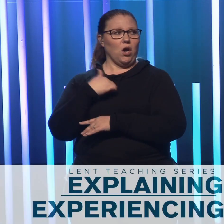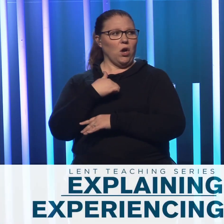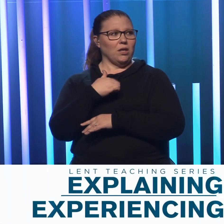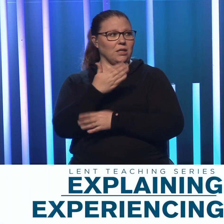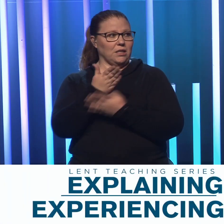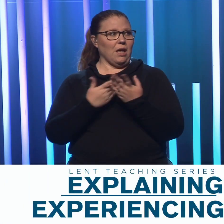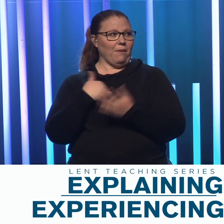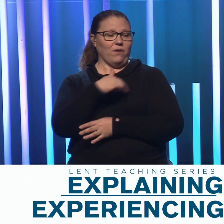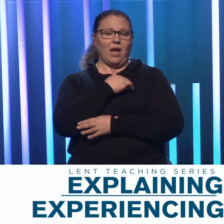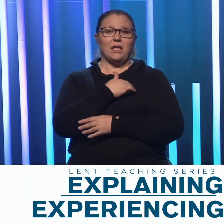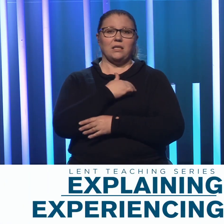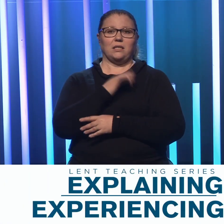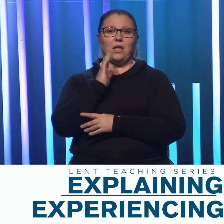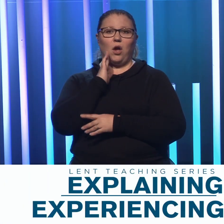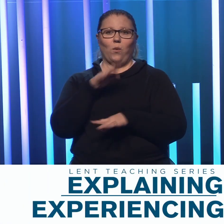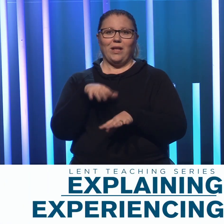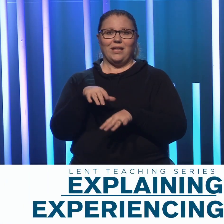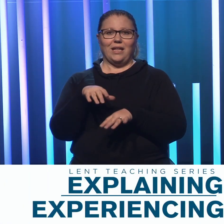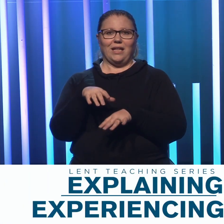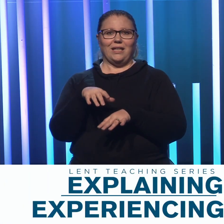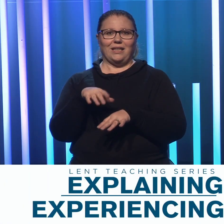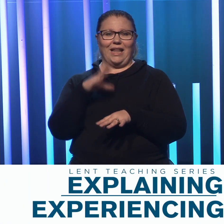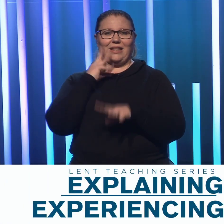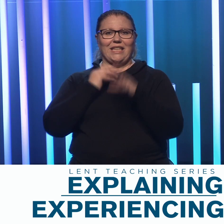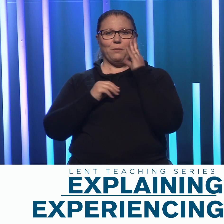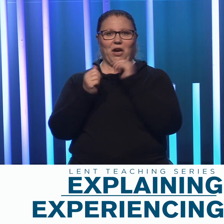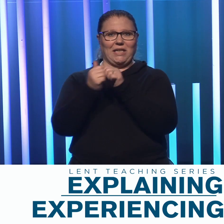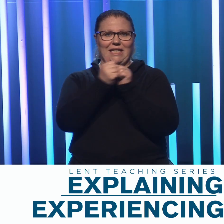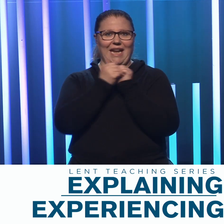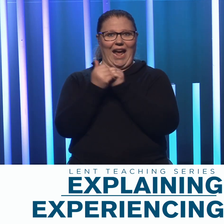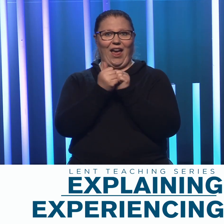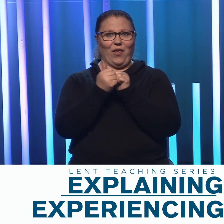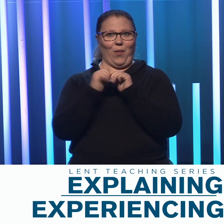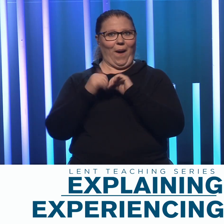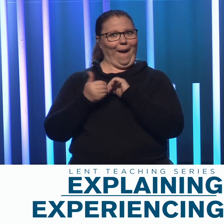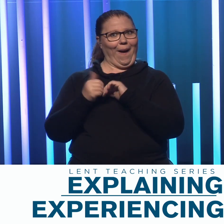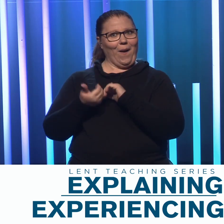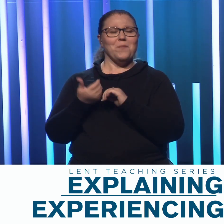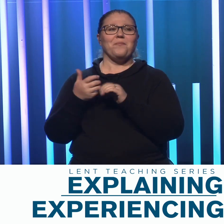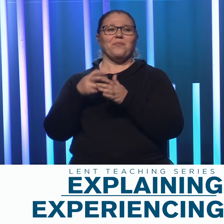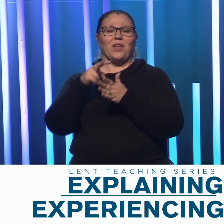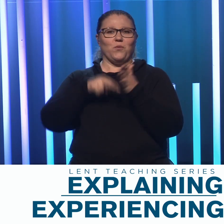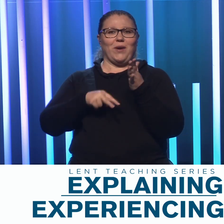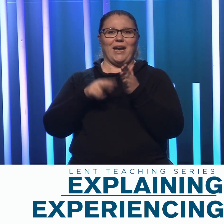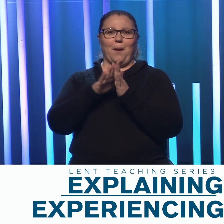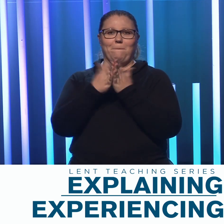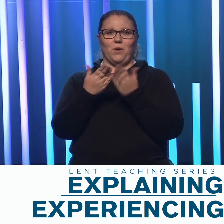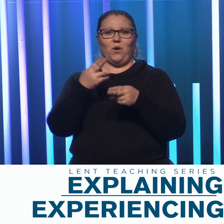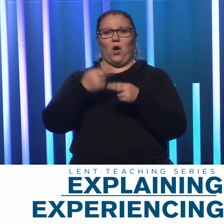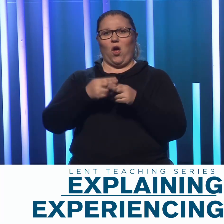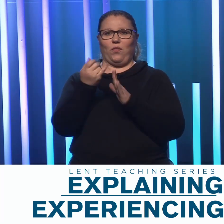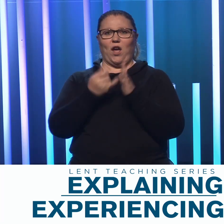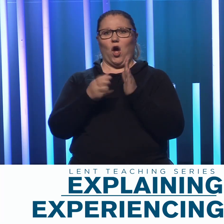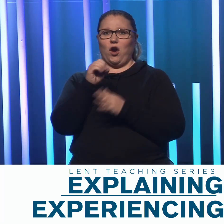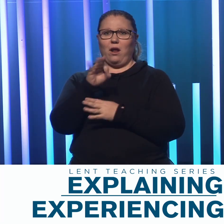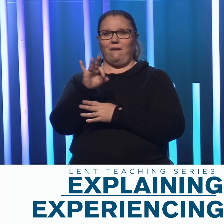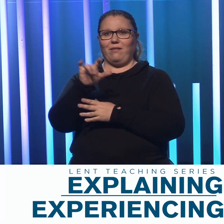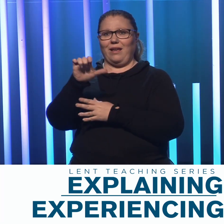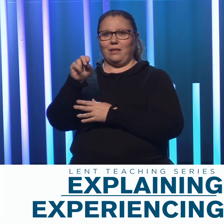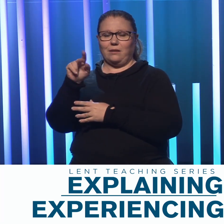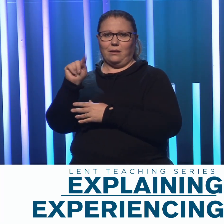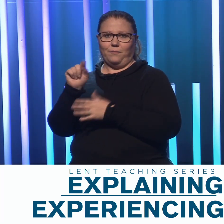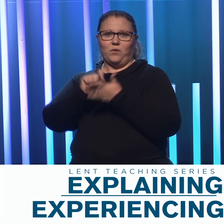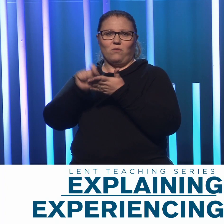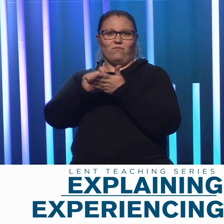Some of us are taking a journey together by reading a book called The Art of Lent by Sister